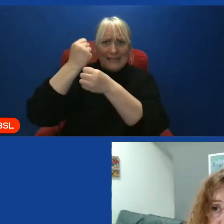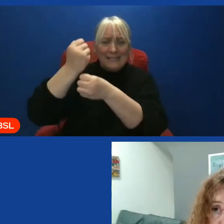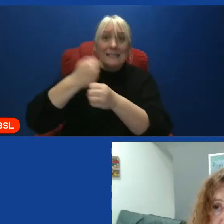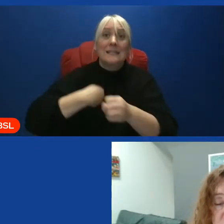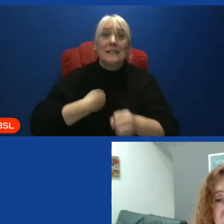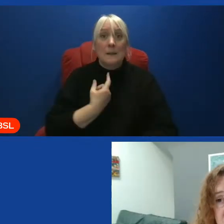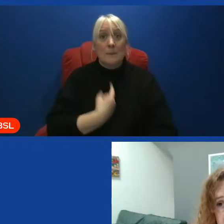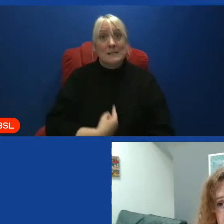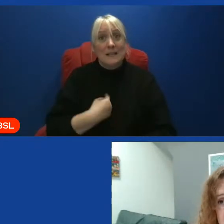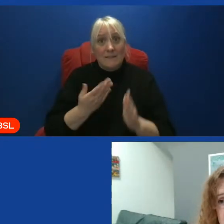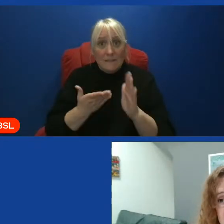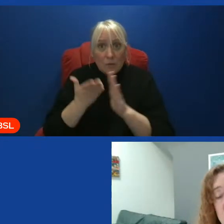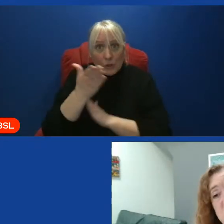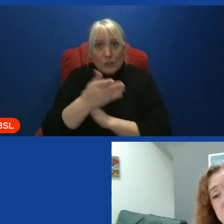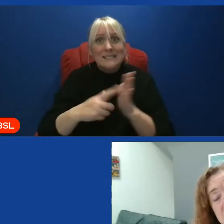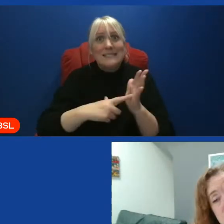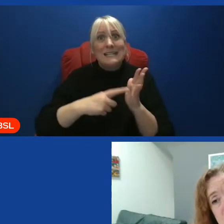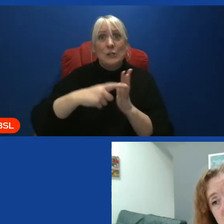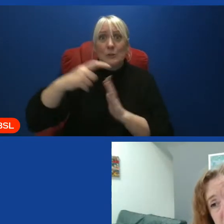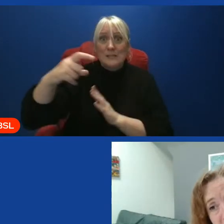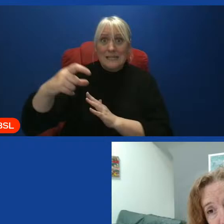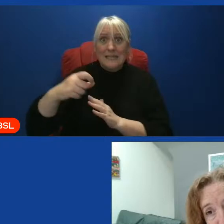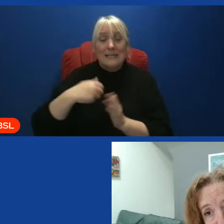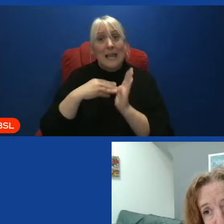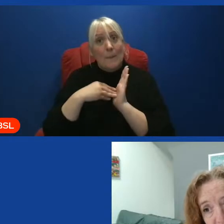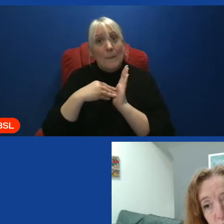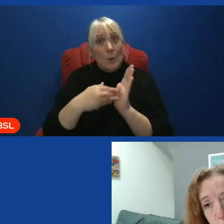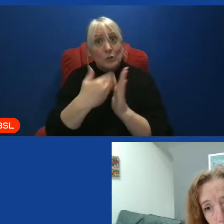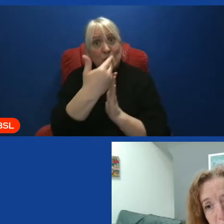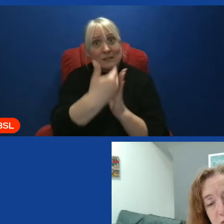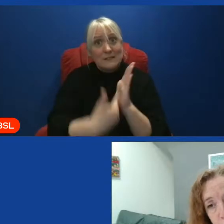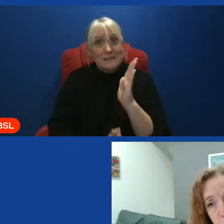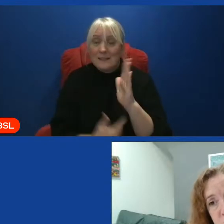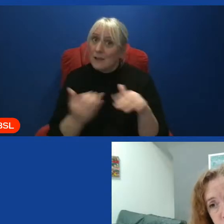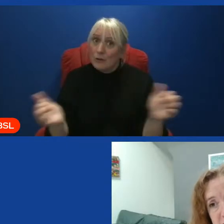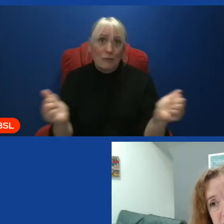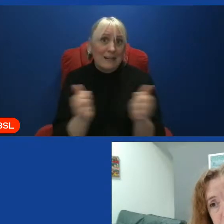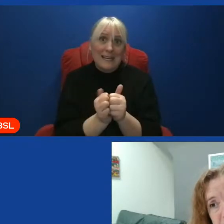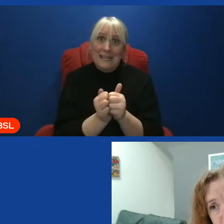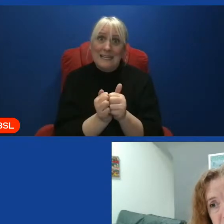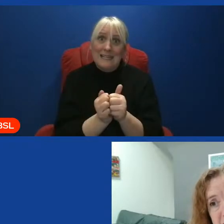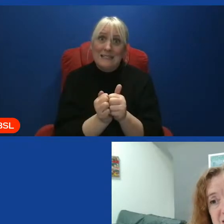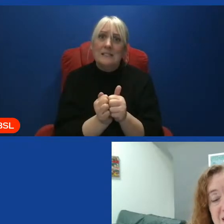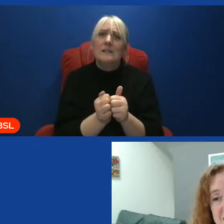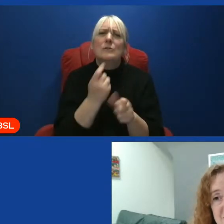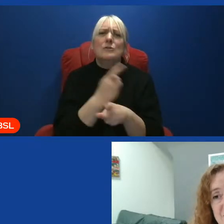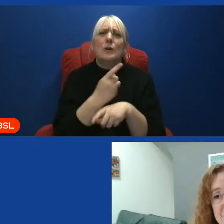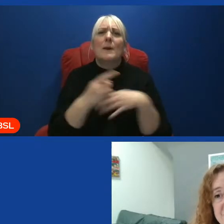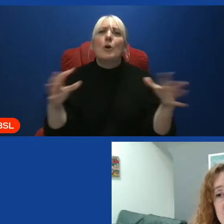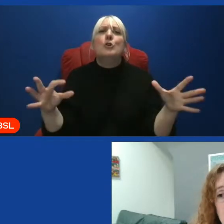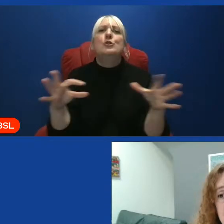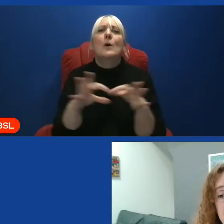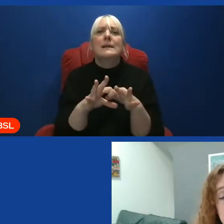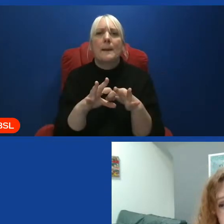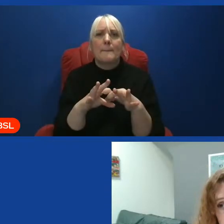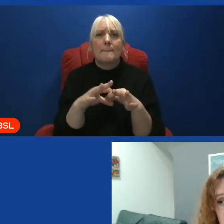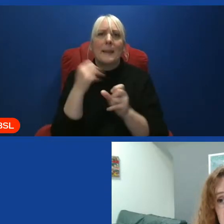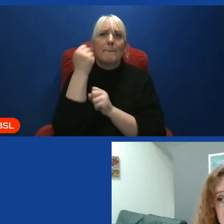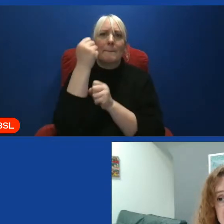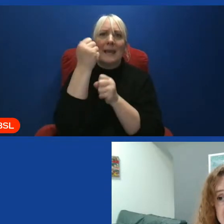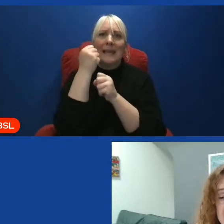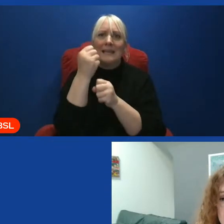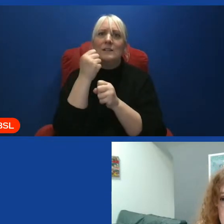TUC, we've put motions to the TUC which have been agreed unanimously, calling for a joined up campaign in defence of